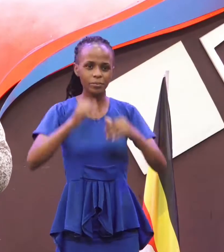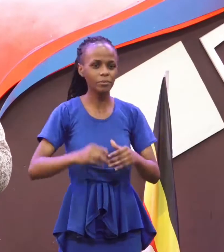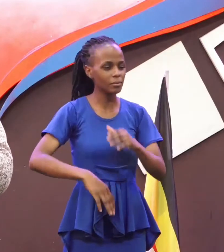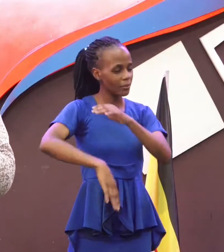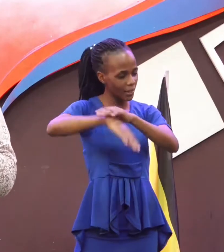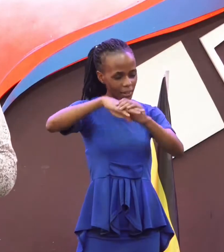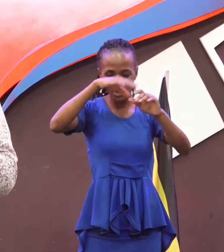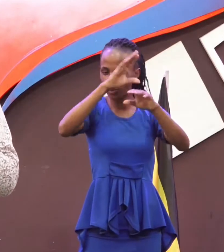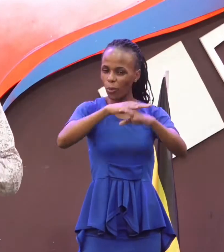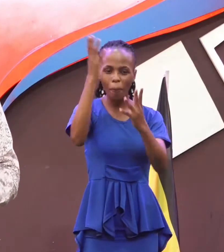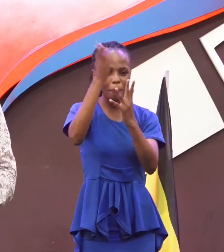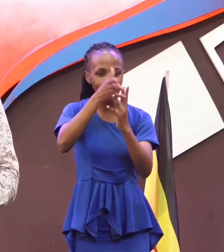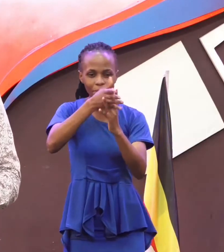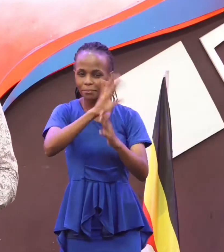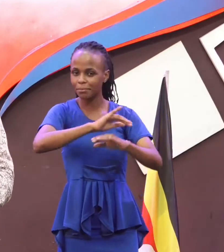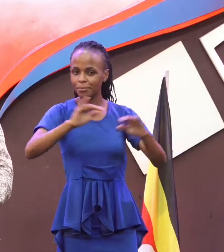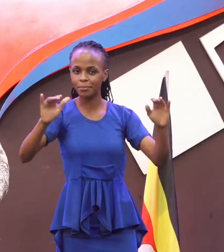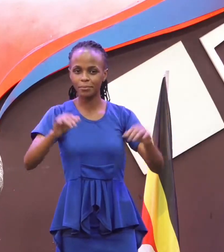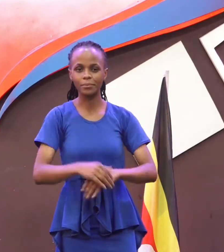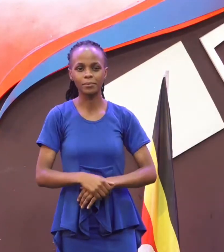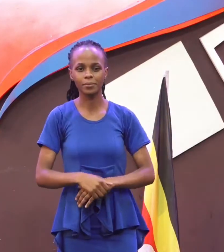Teri purgatory. There is no purgatory.